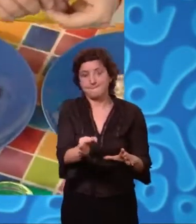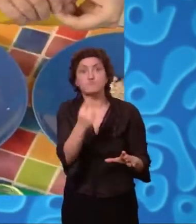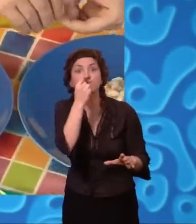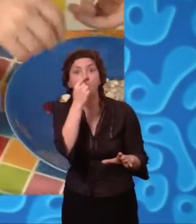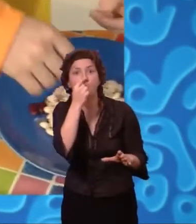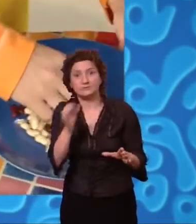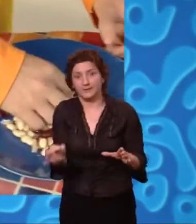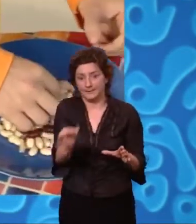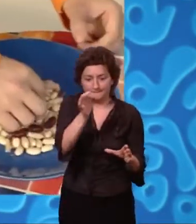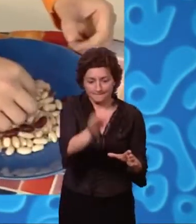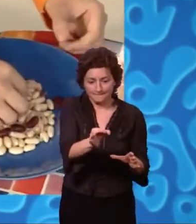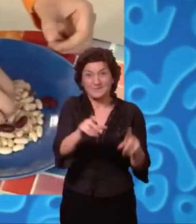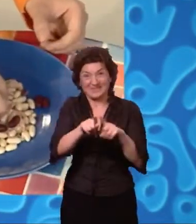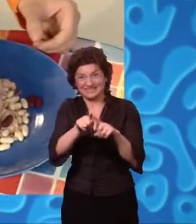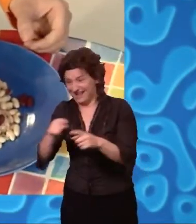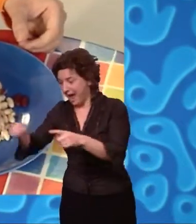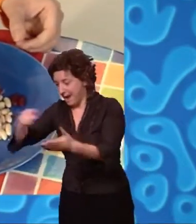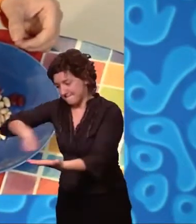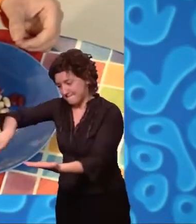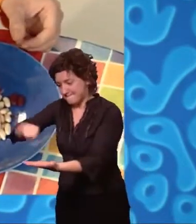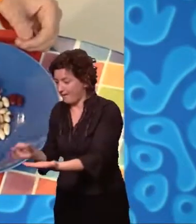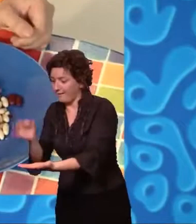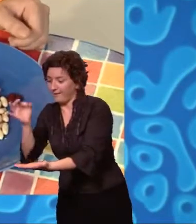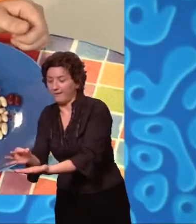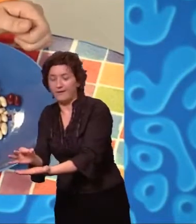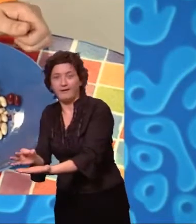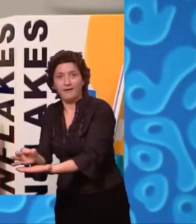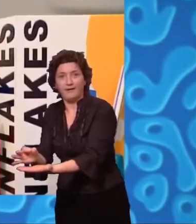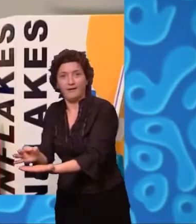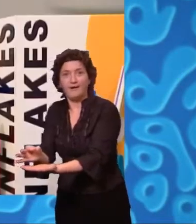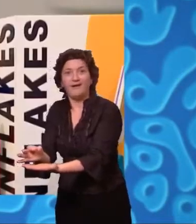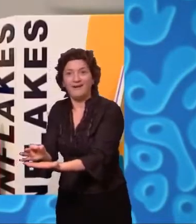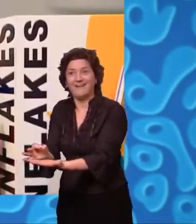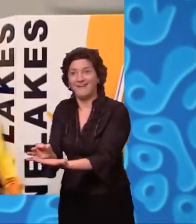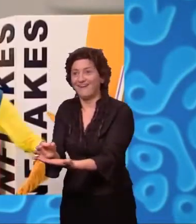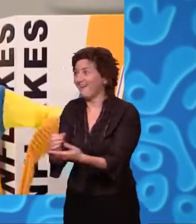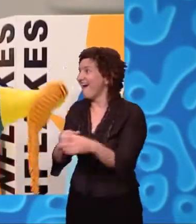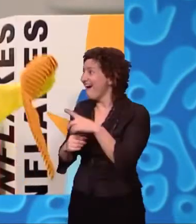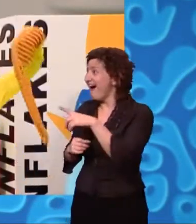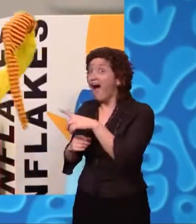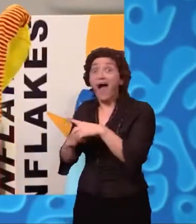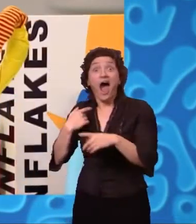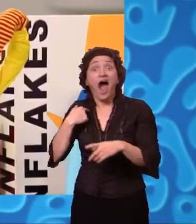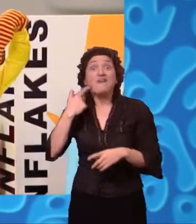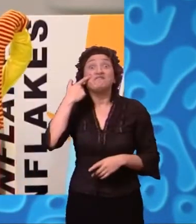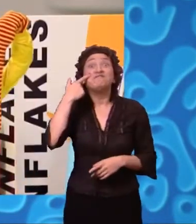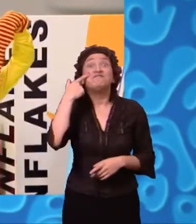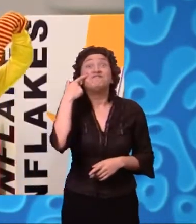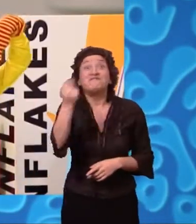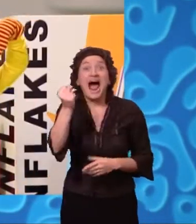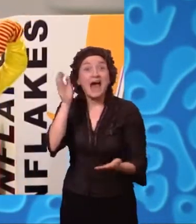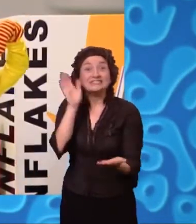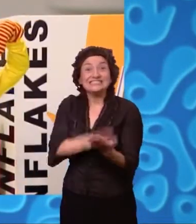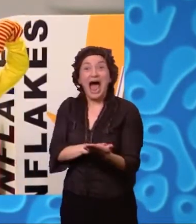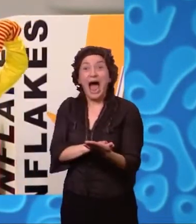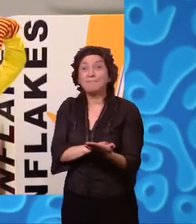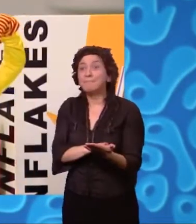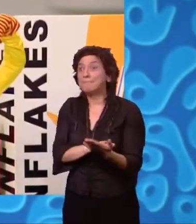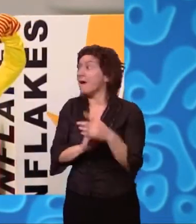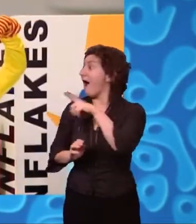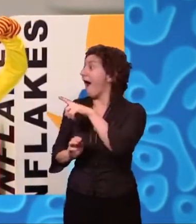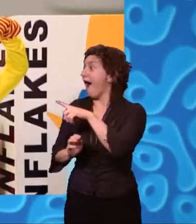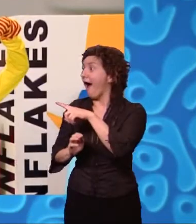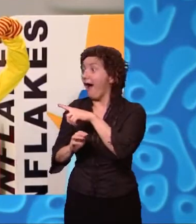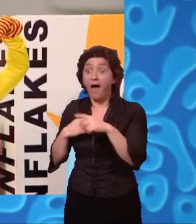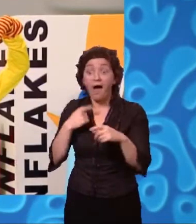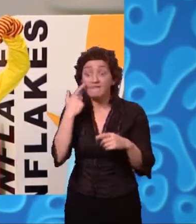And another kidney bean nose. Hey, look, I found some snaps. That's my word for things that